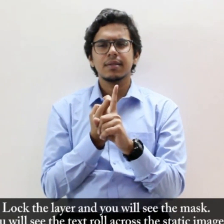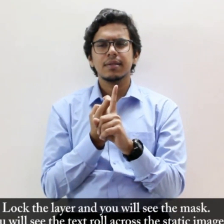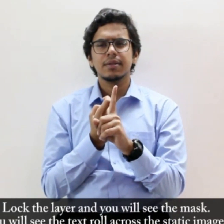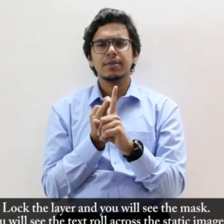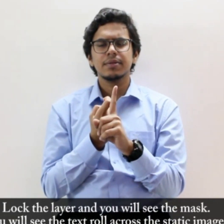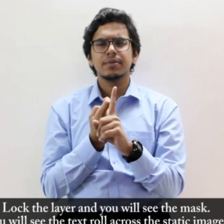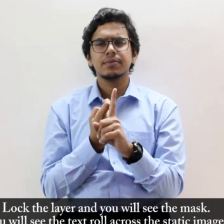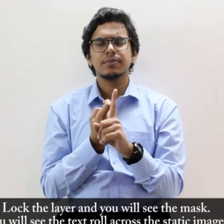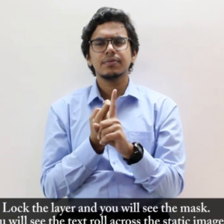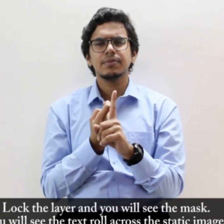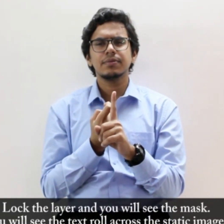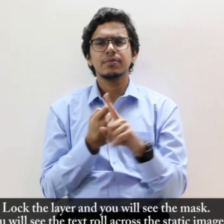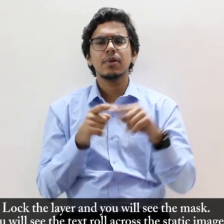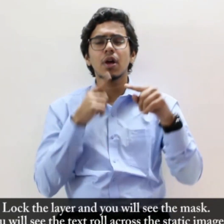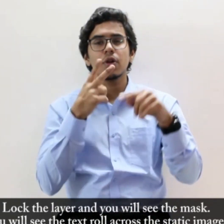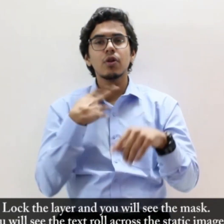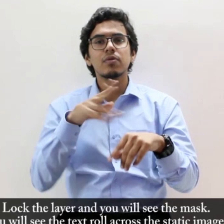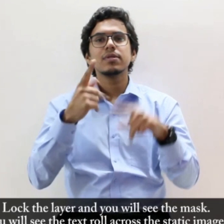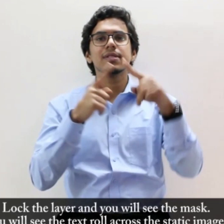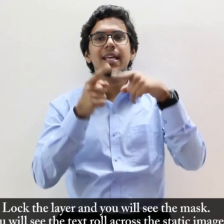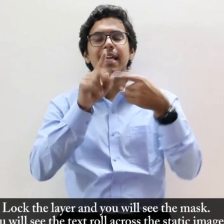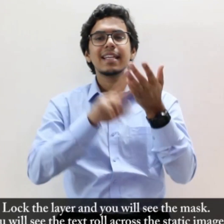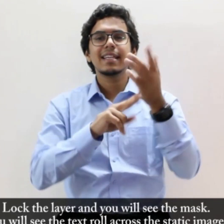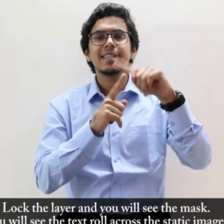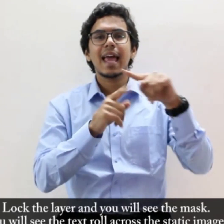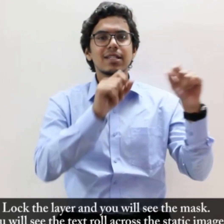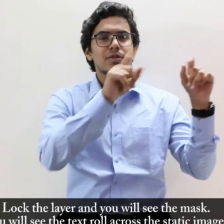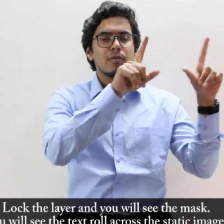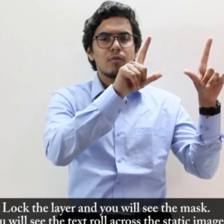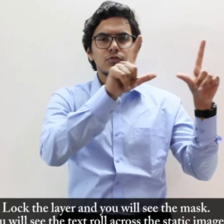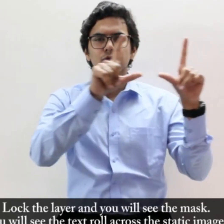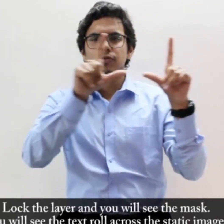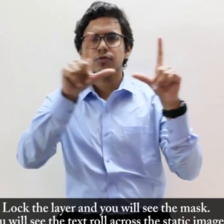the text roll across the static image.